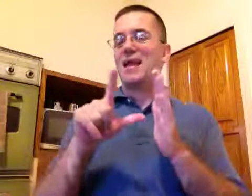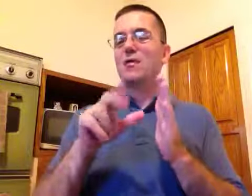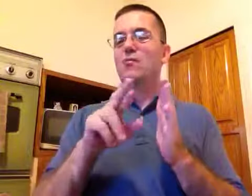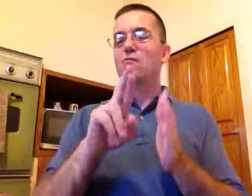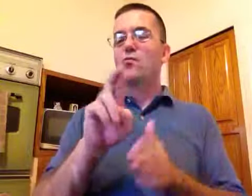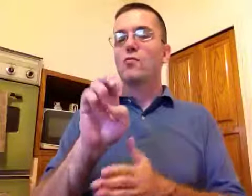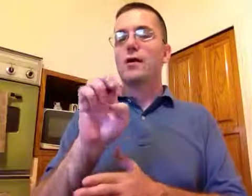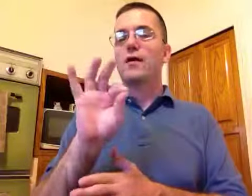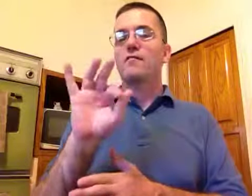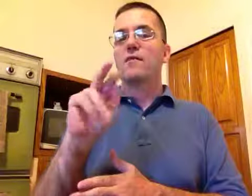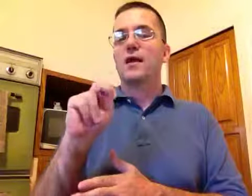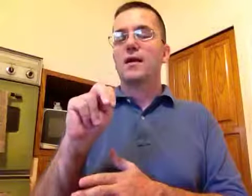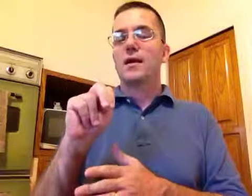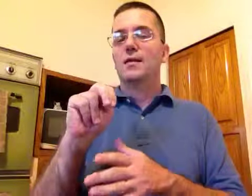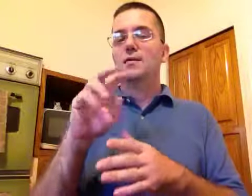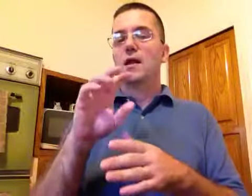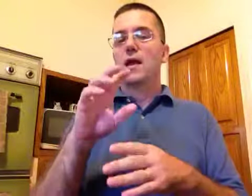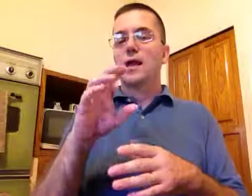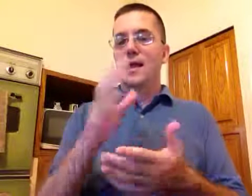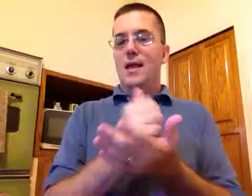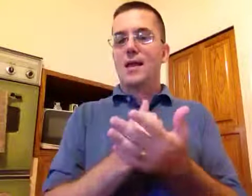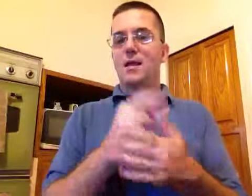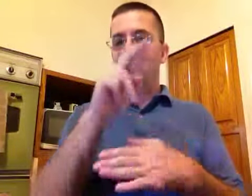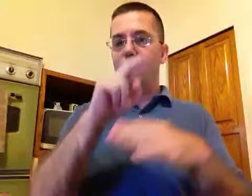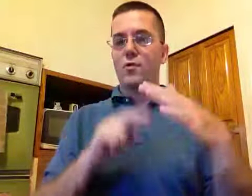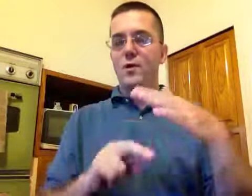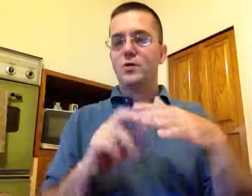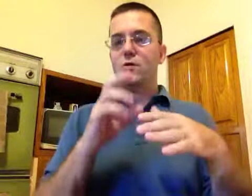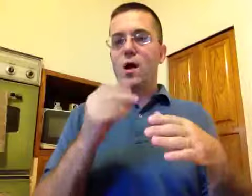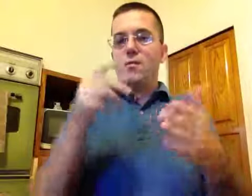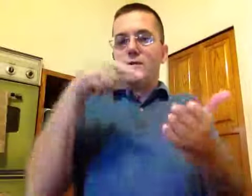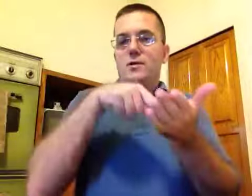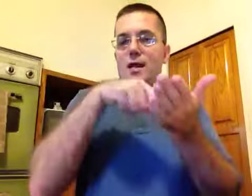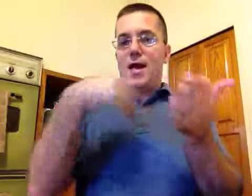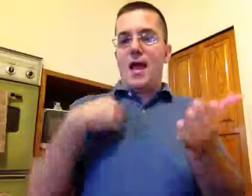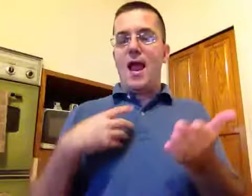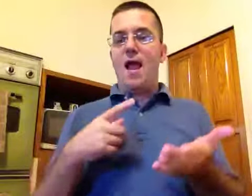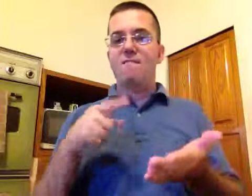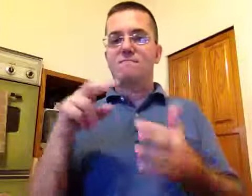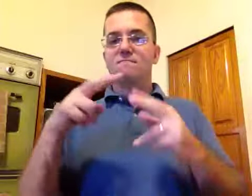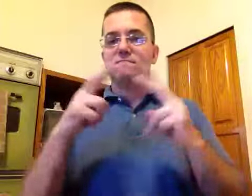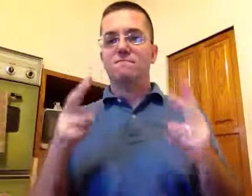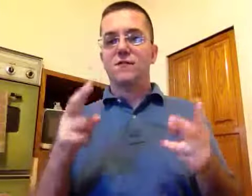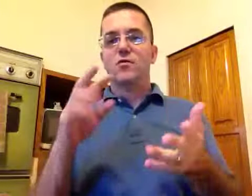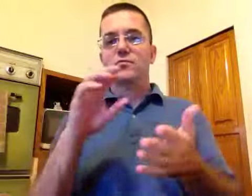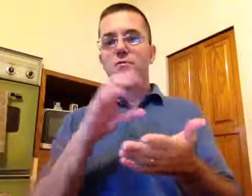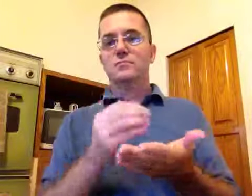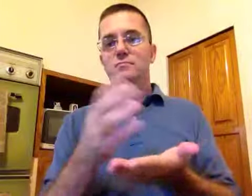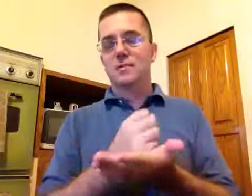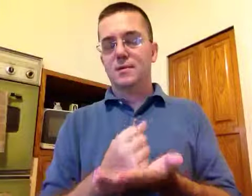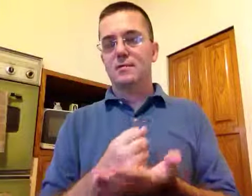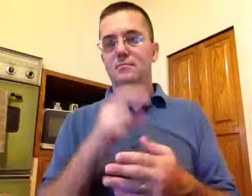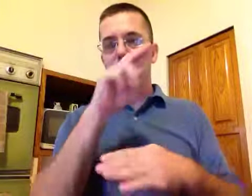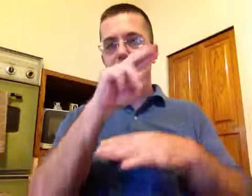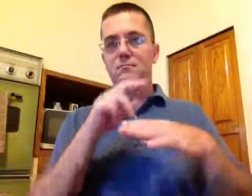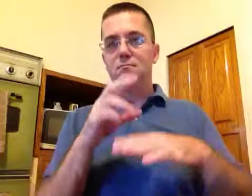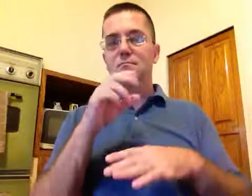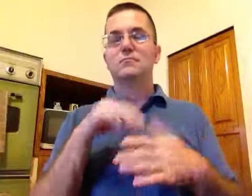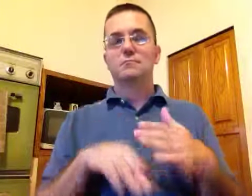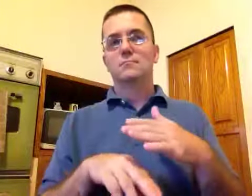the income ratio, and and try to pay off debt that I